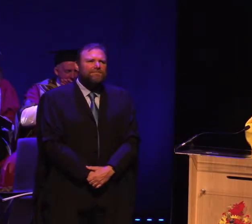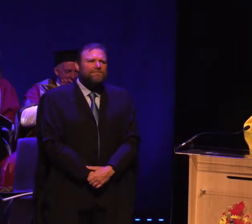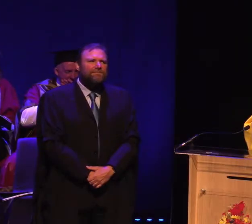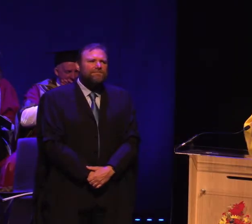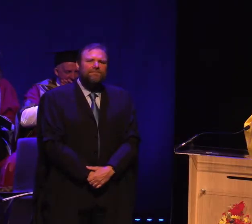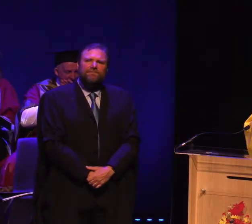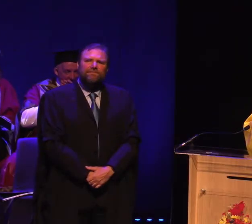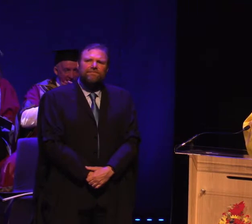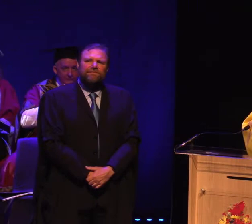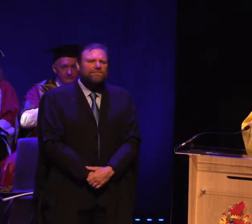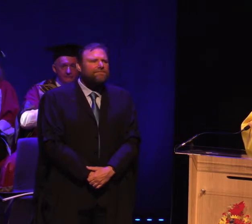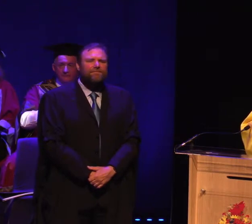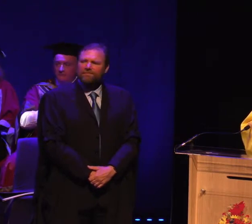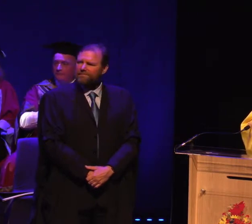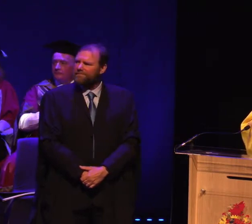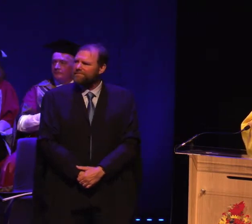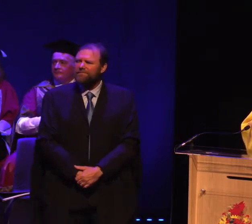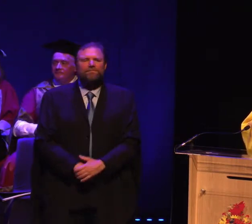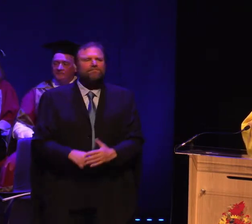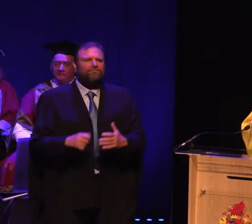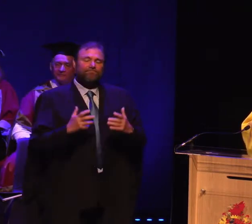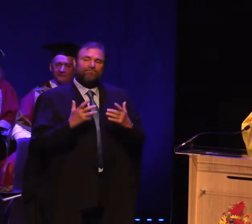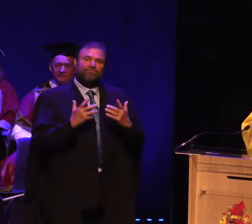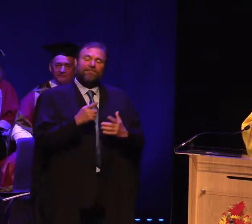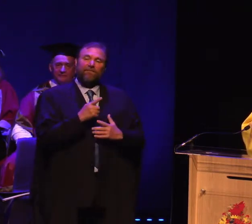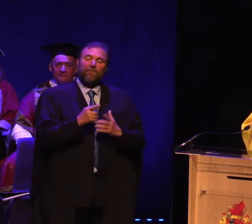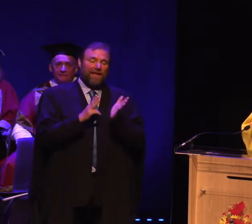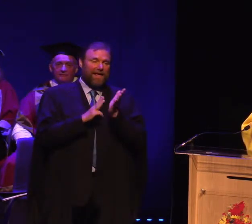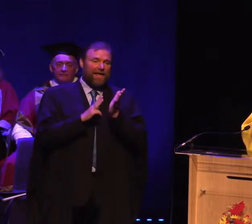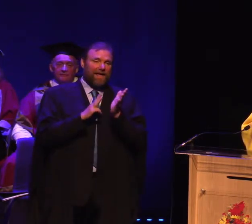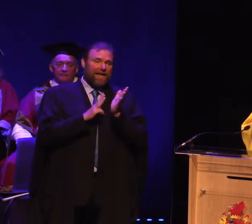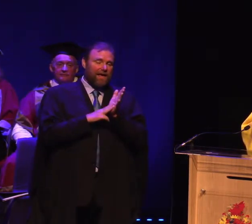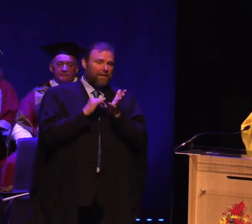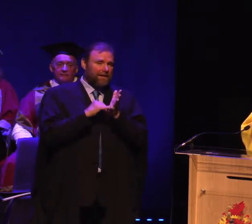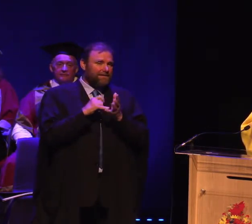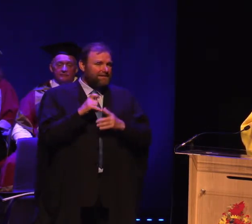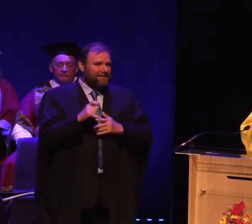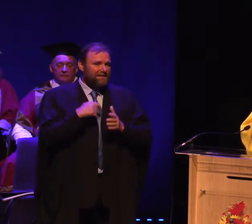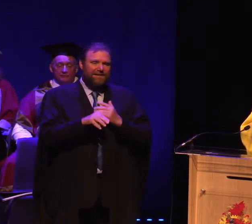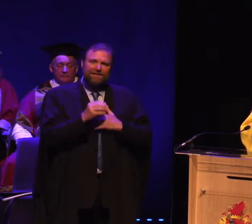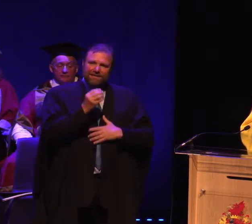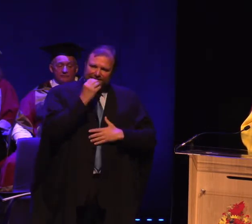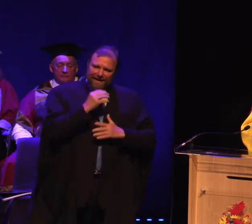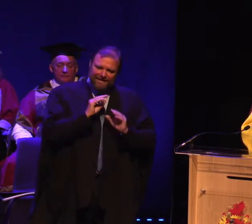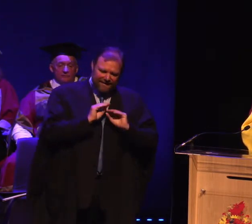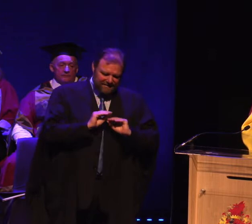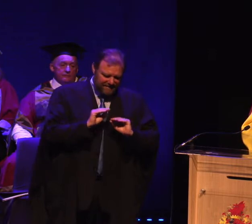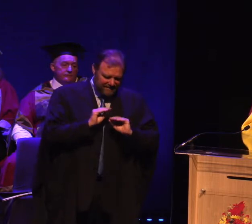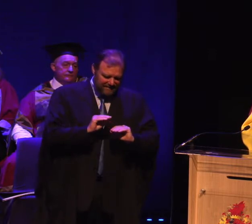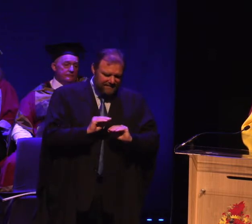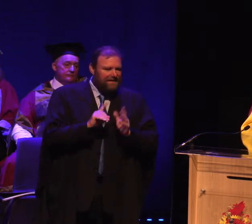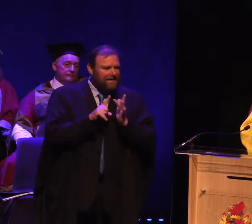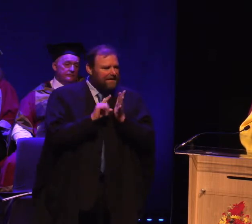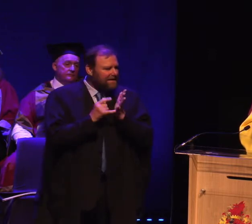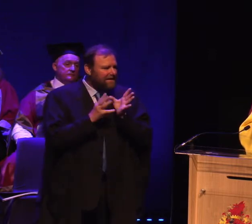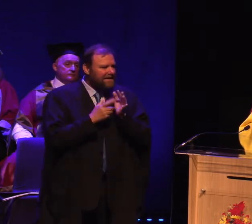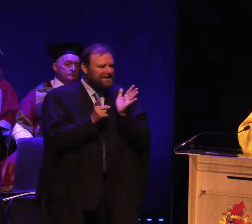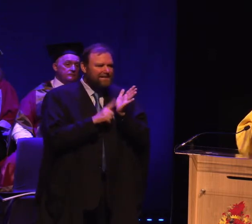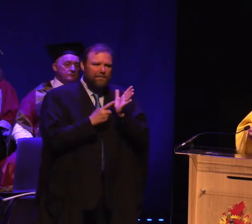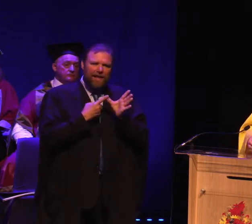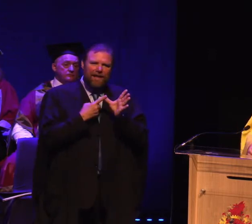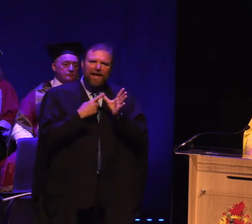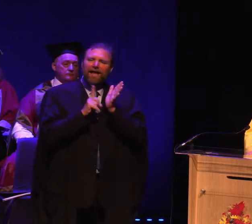Okay. And now for the Master of Science in Dietetics, Isabella Guglielmi.